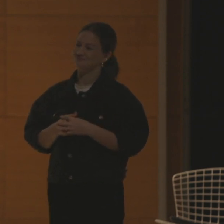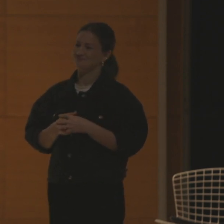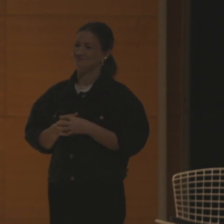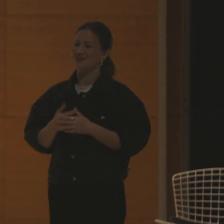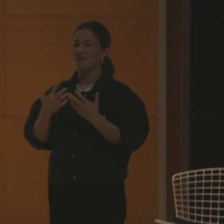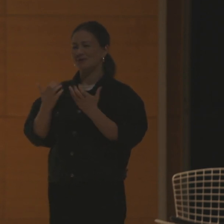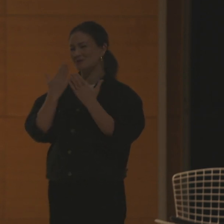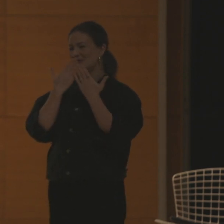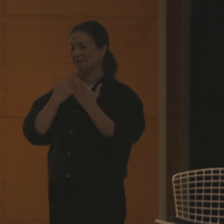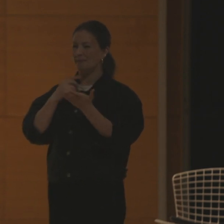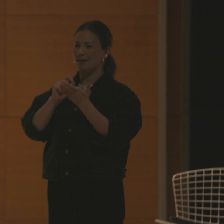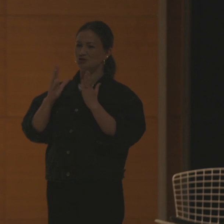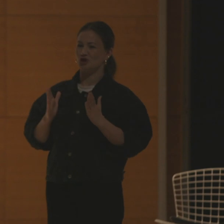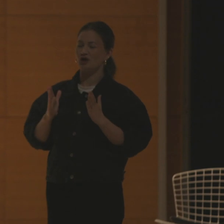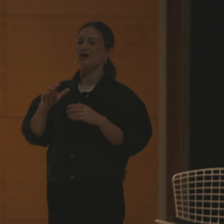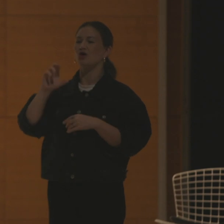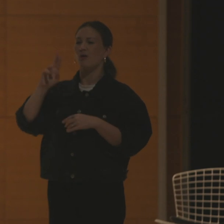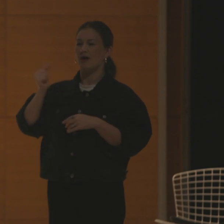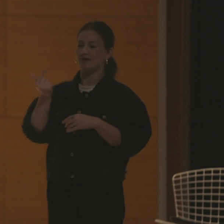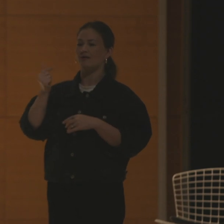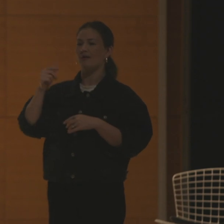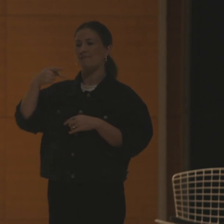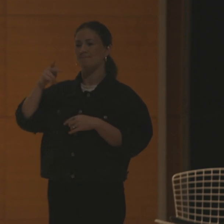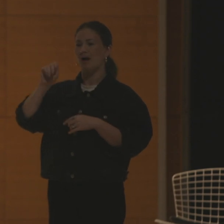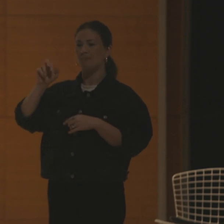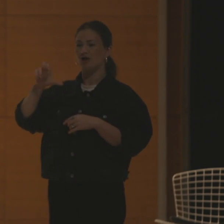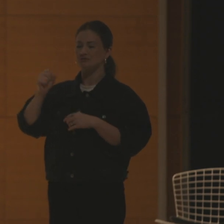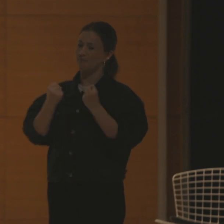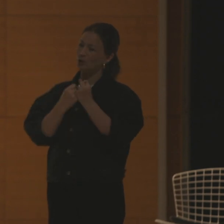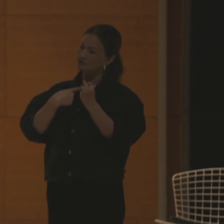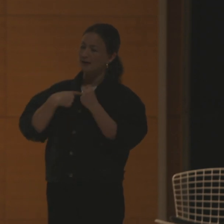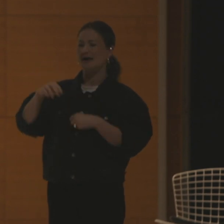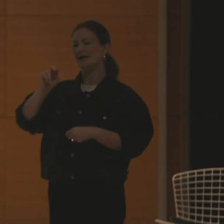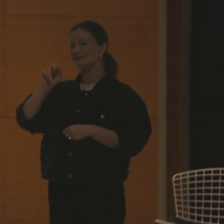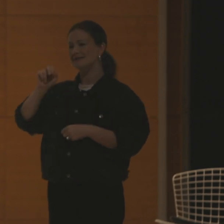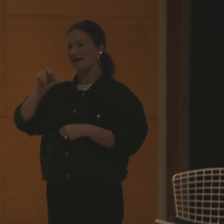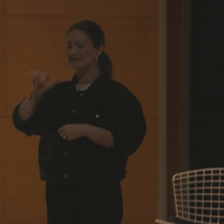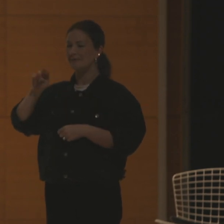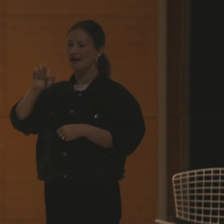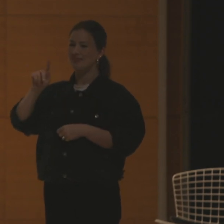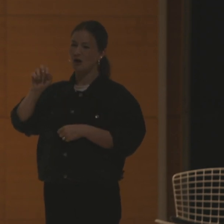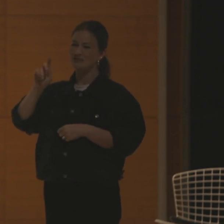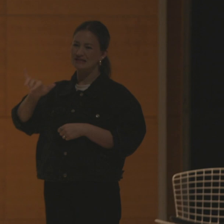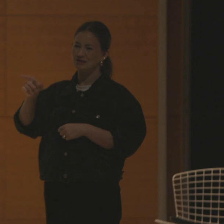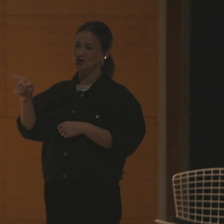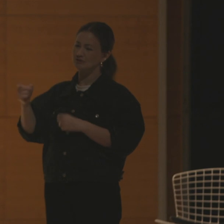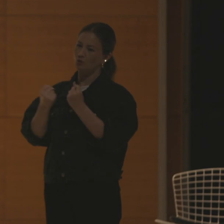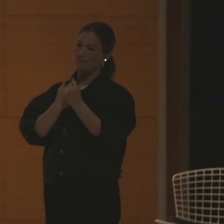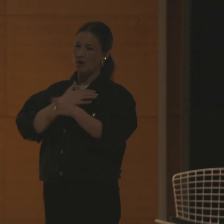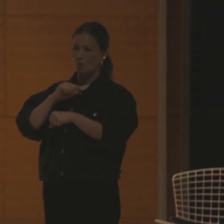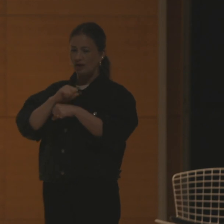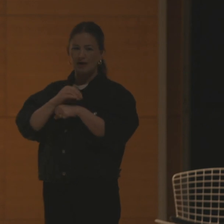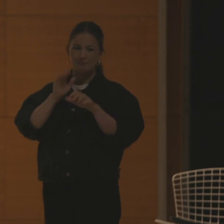Would like to thank my publisher, Craig Poplars, who supports me in every way possible, Nancy Miklowski for all she has done to champion my work, and my wonderful